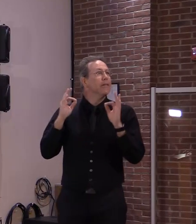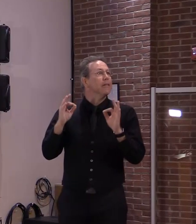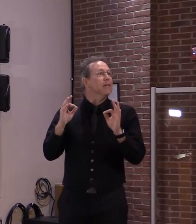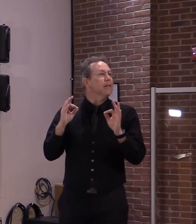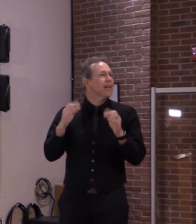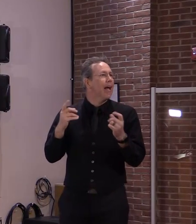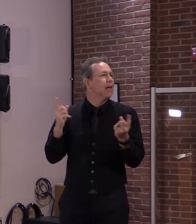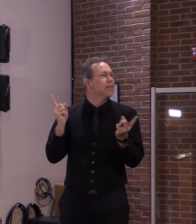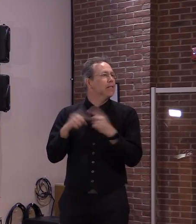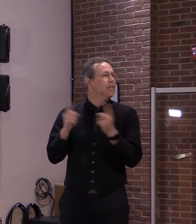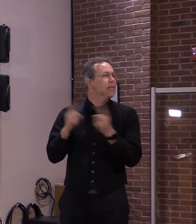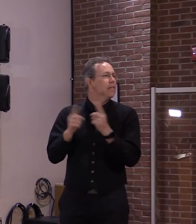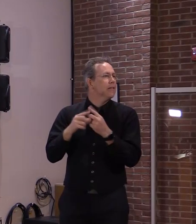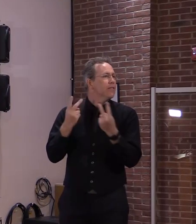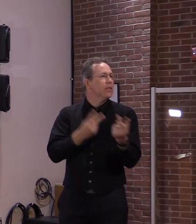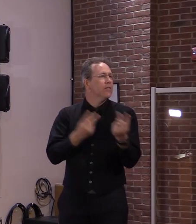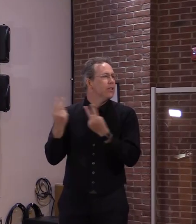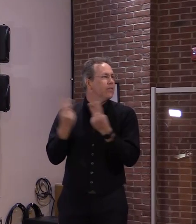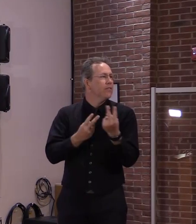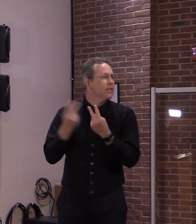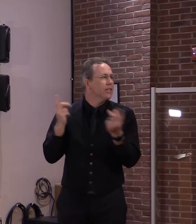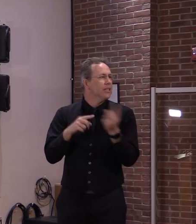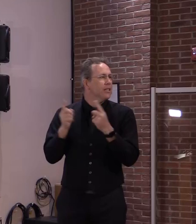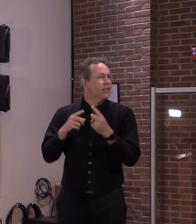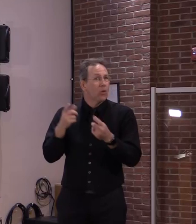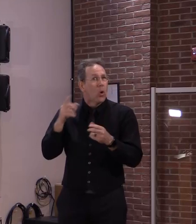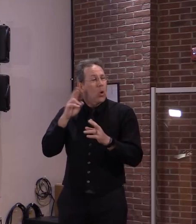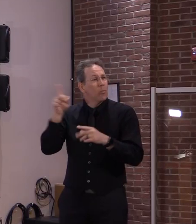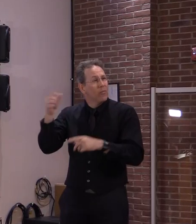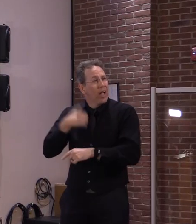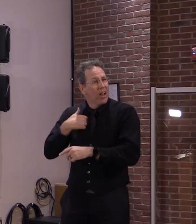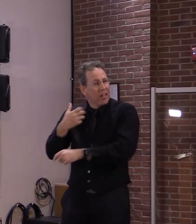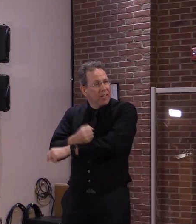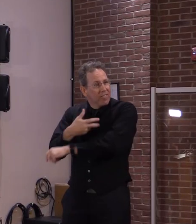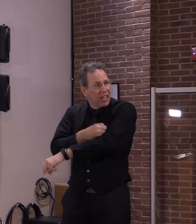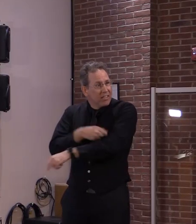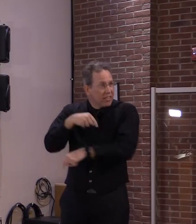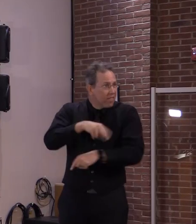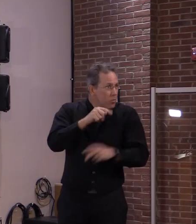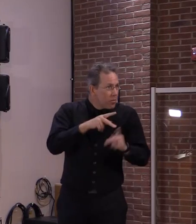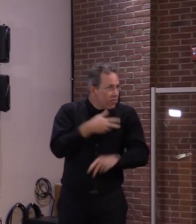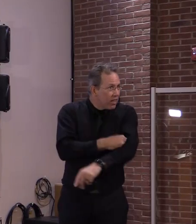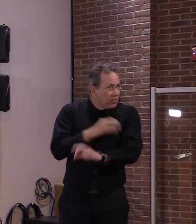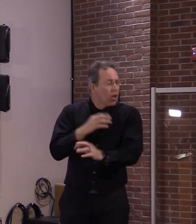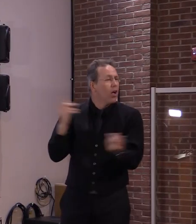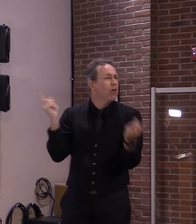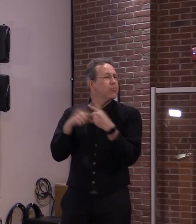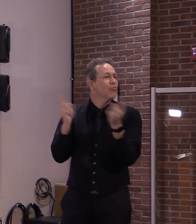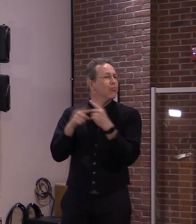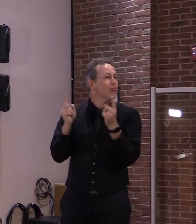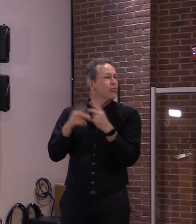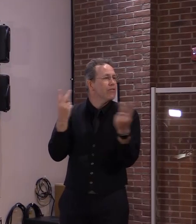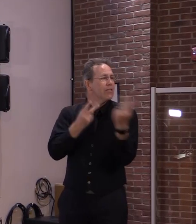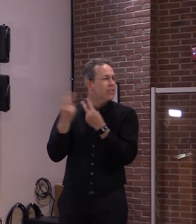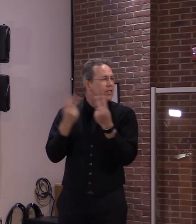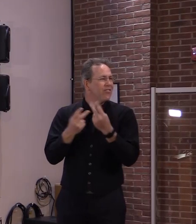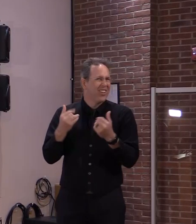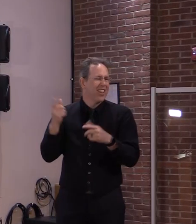are, that the border will be opened back up. They're behind in terms of their vaccine strategy. Thank you.